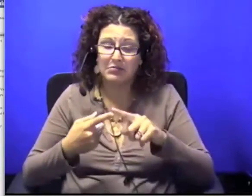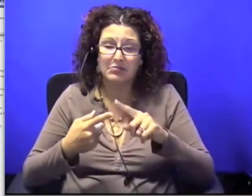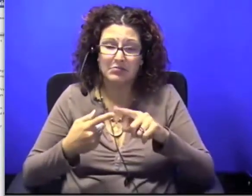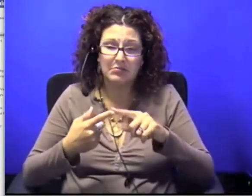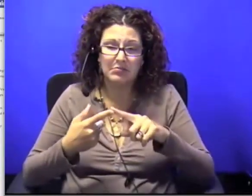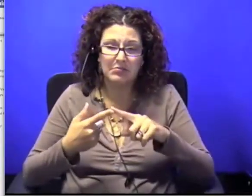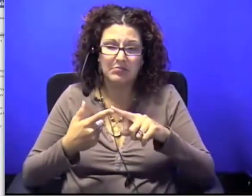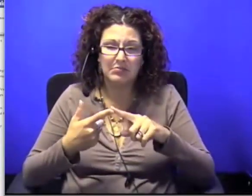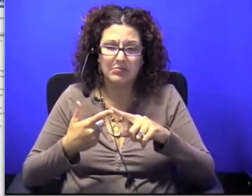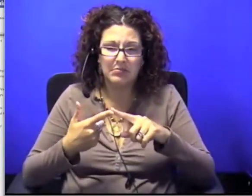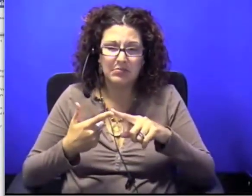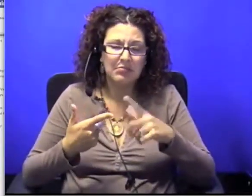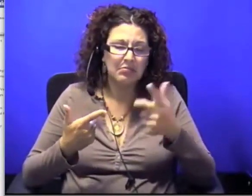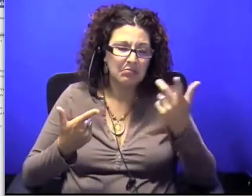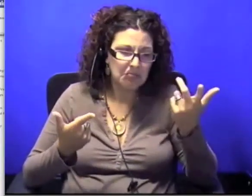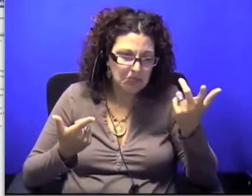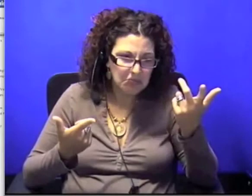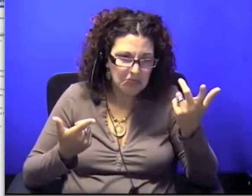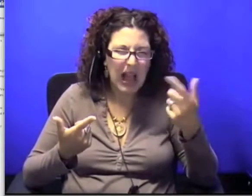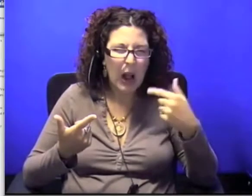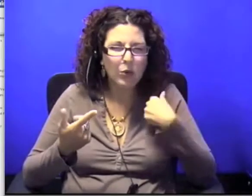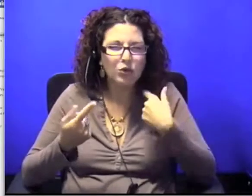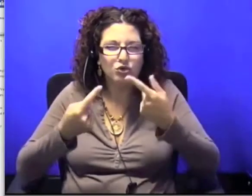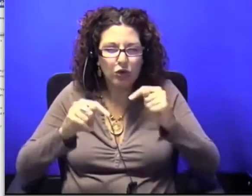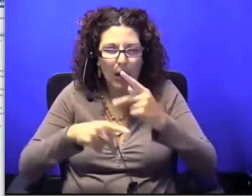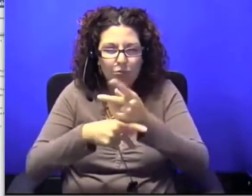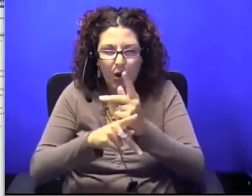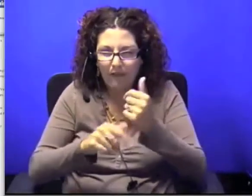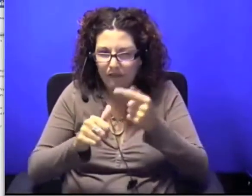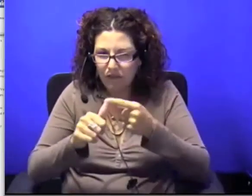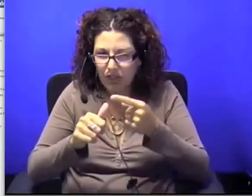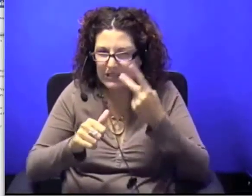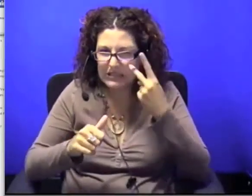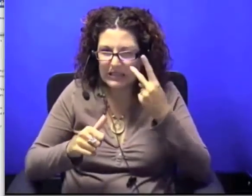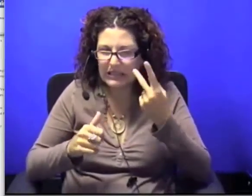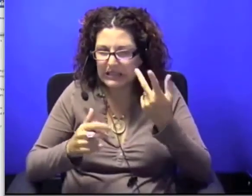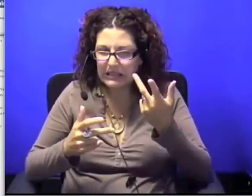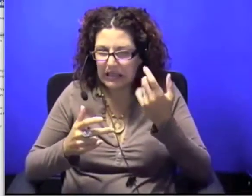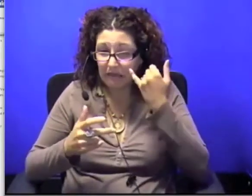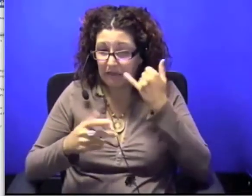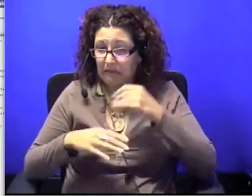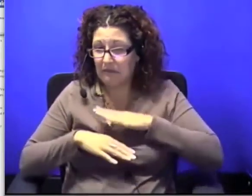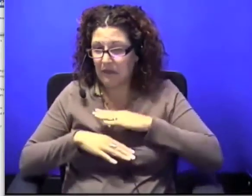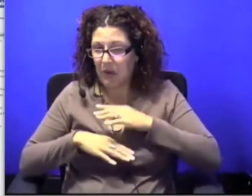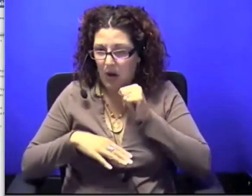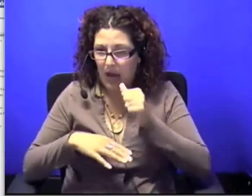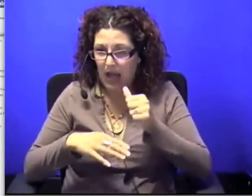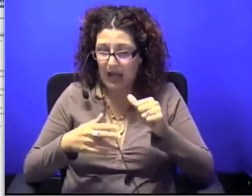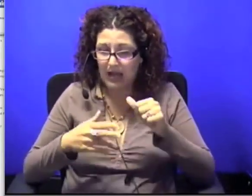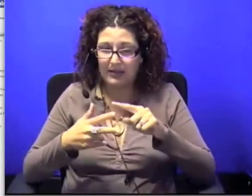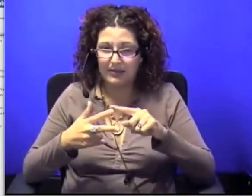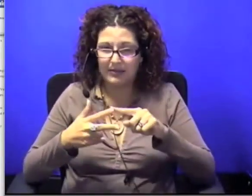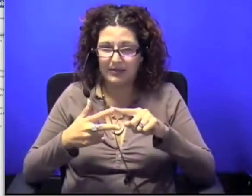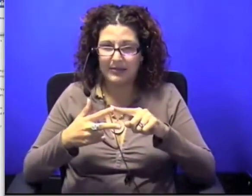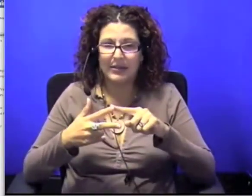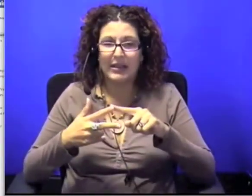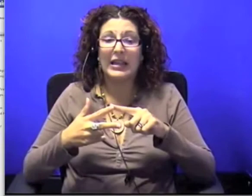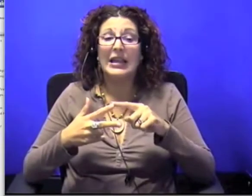Call the person back. Tell them that you want the health package. You want to figure out what this thing is. The next thing you need to do is you need to book a ticket